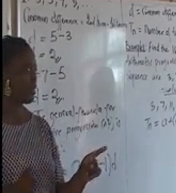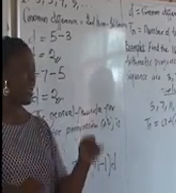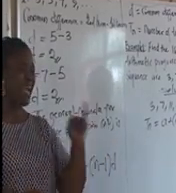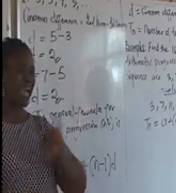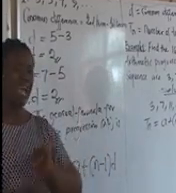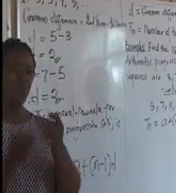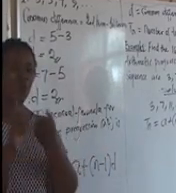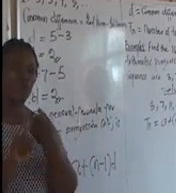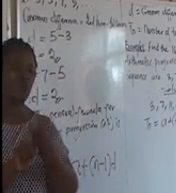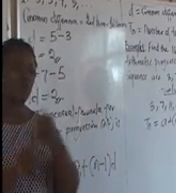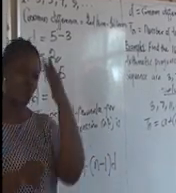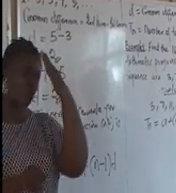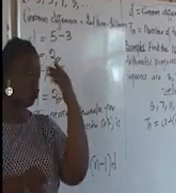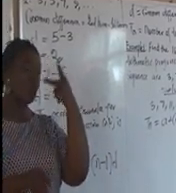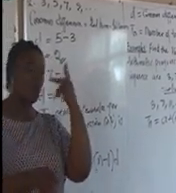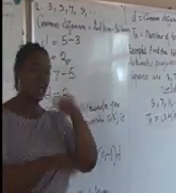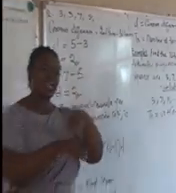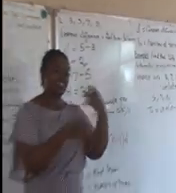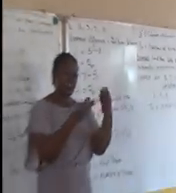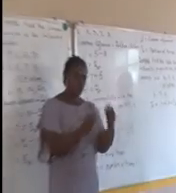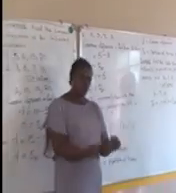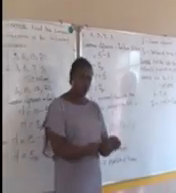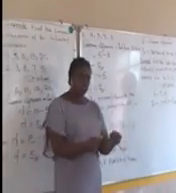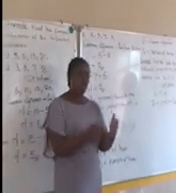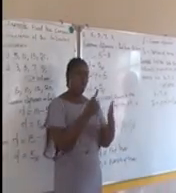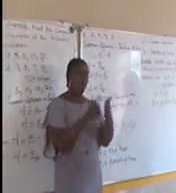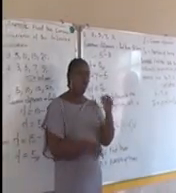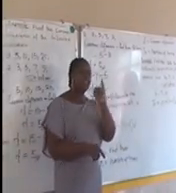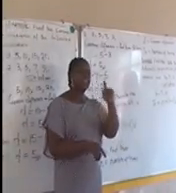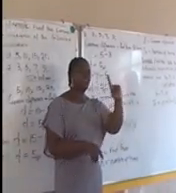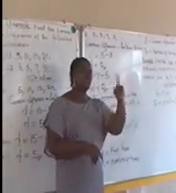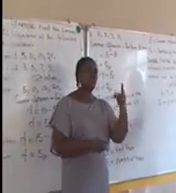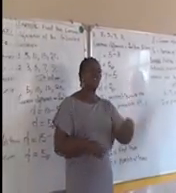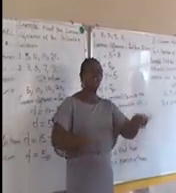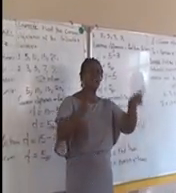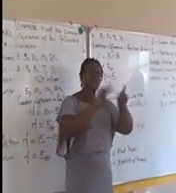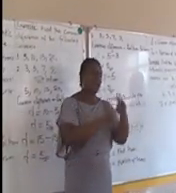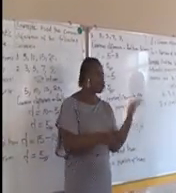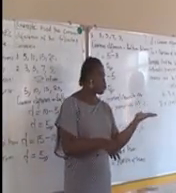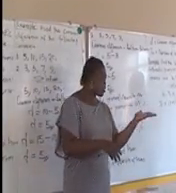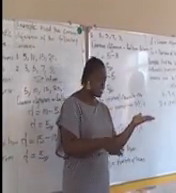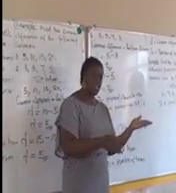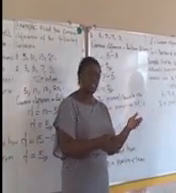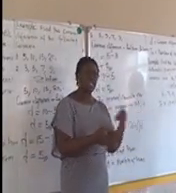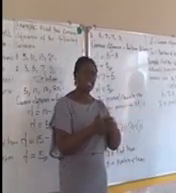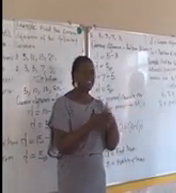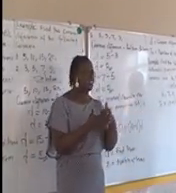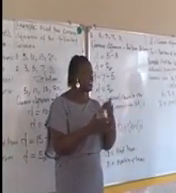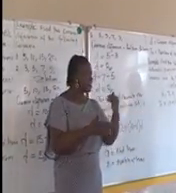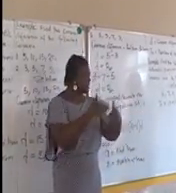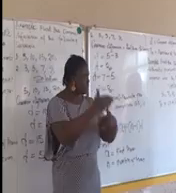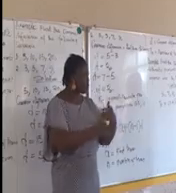I want you to look at this solution. What is the first value here in this sequence? The